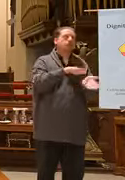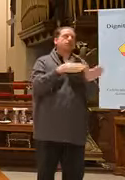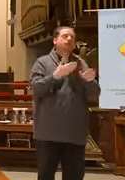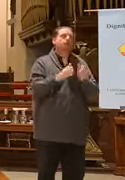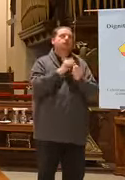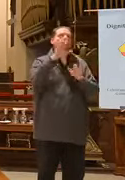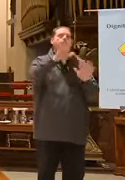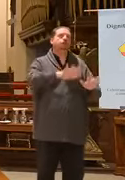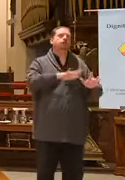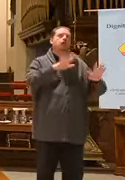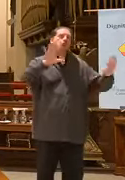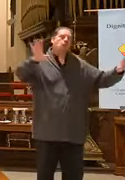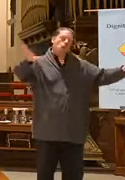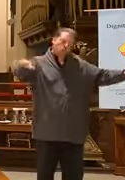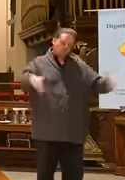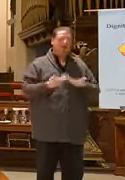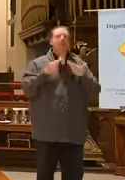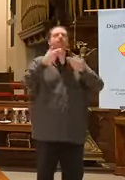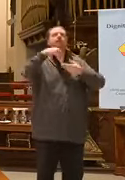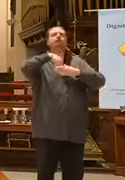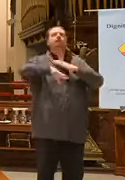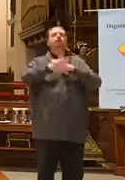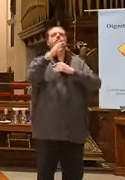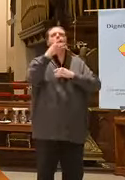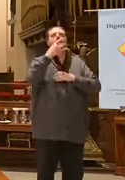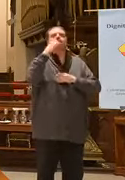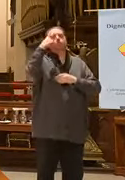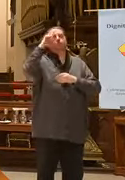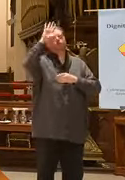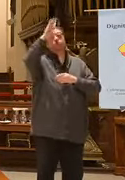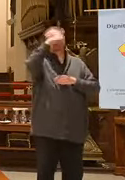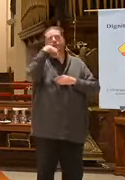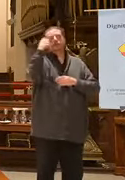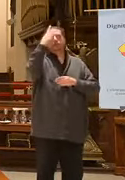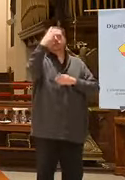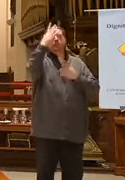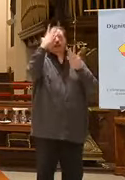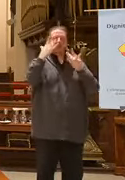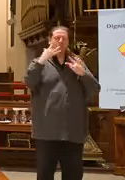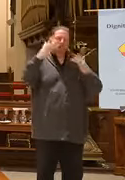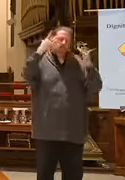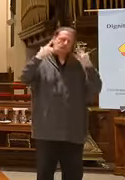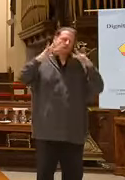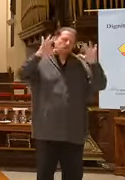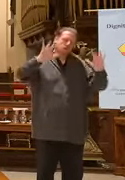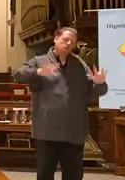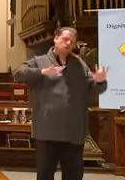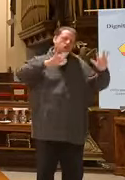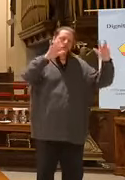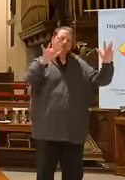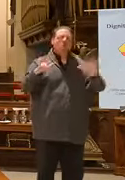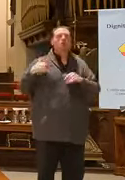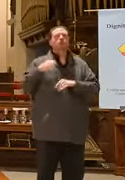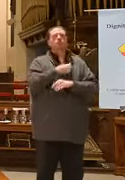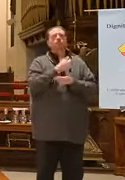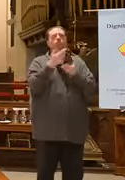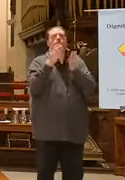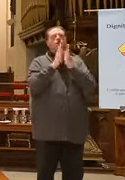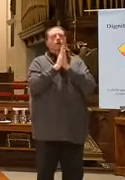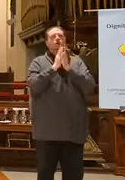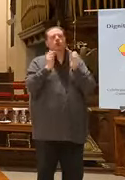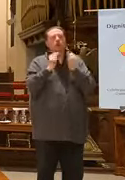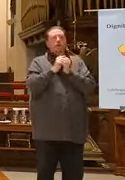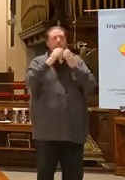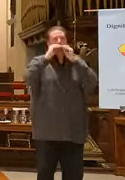mercy. Welcome them into the light of your face. Have mercy on us all as we pray that with